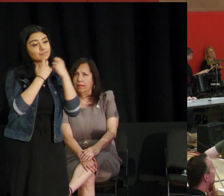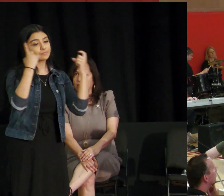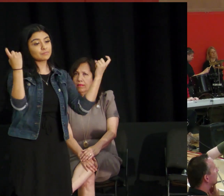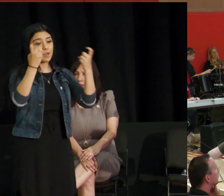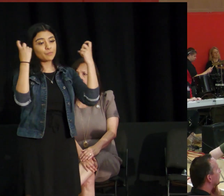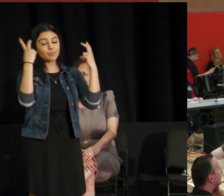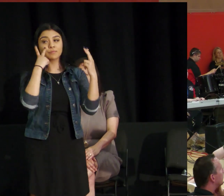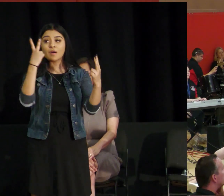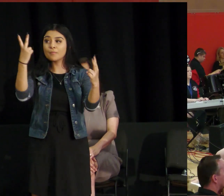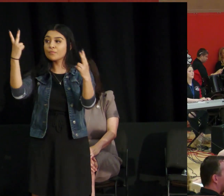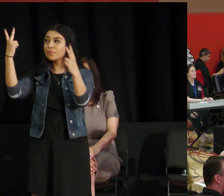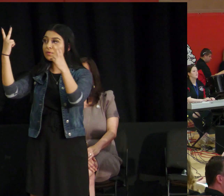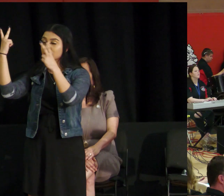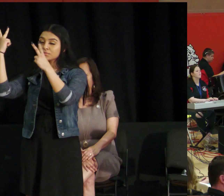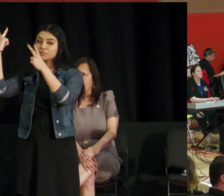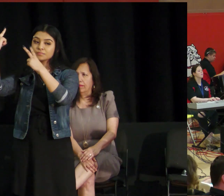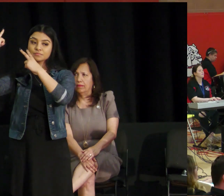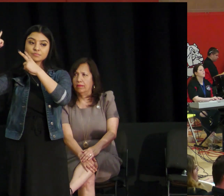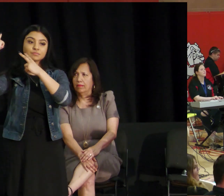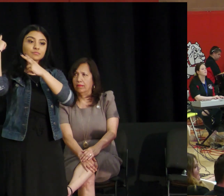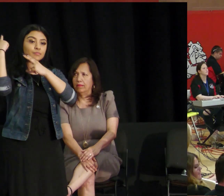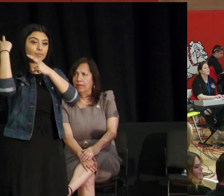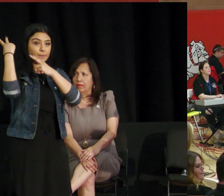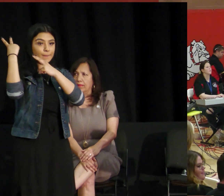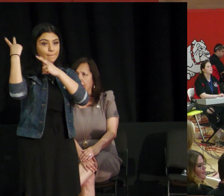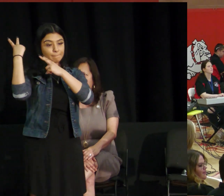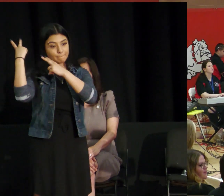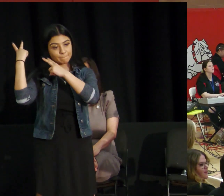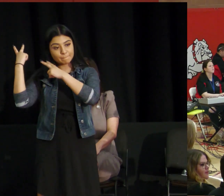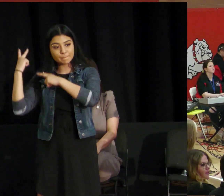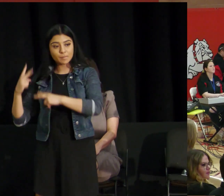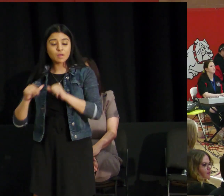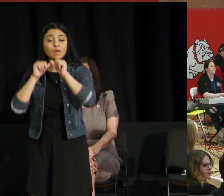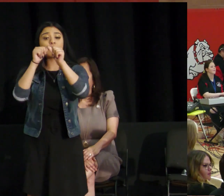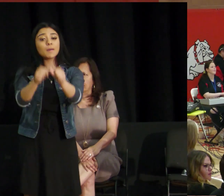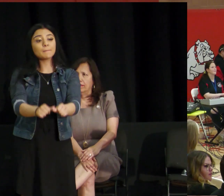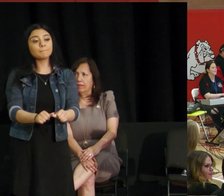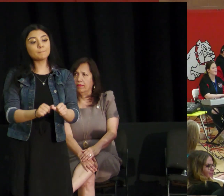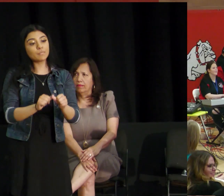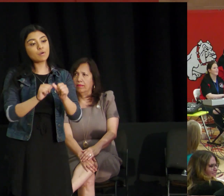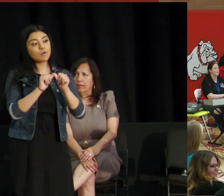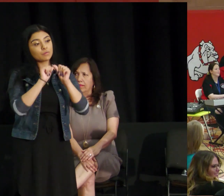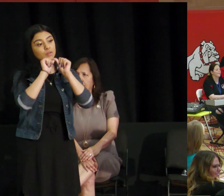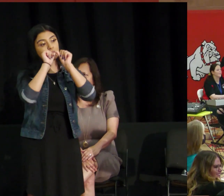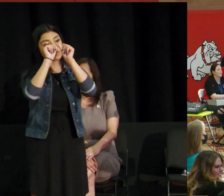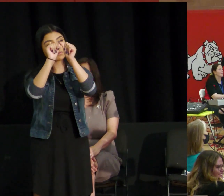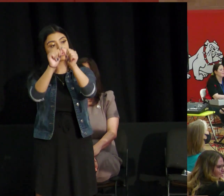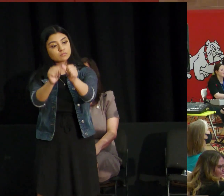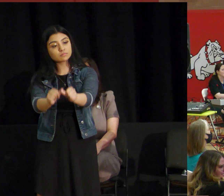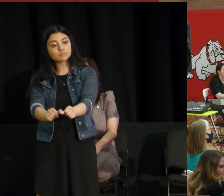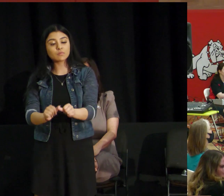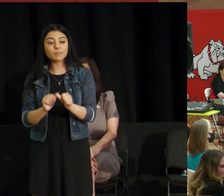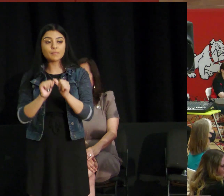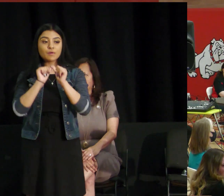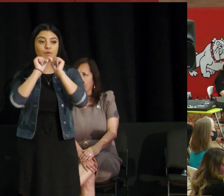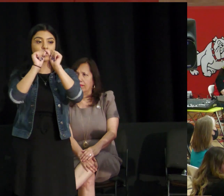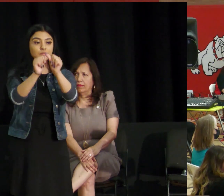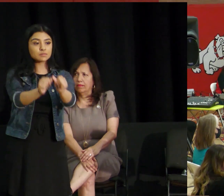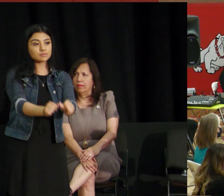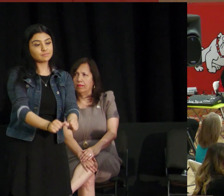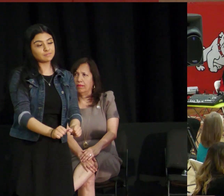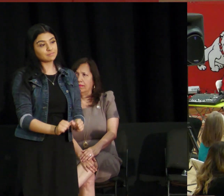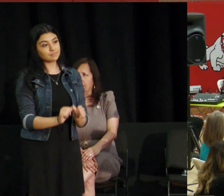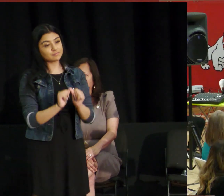you're not you're not breaking. Moments that all can be eaten by the world again, just gotta be broken. Open